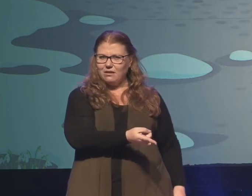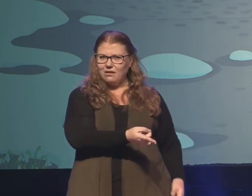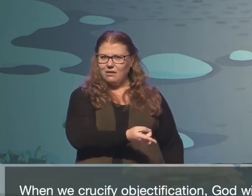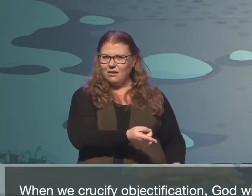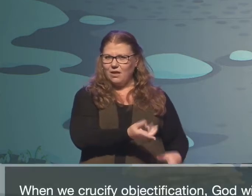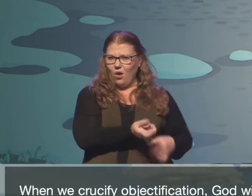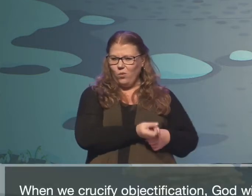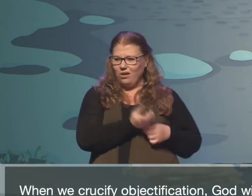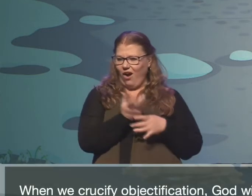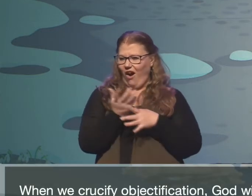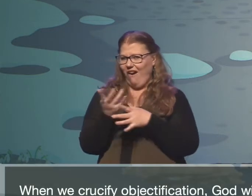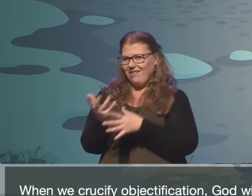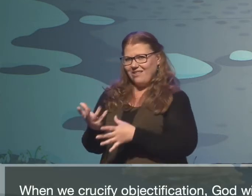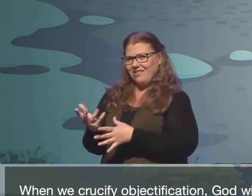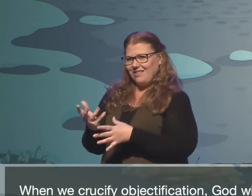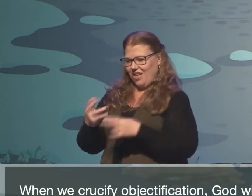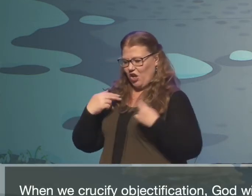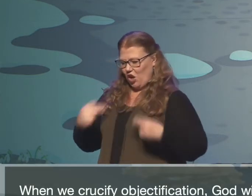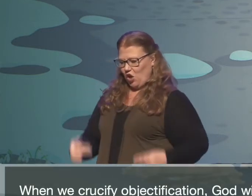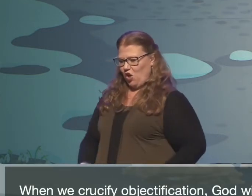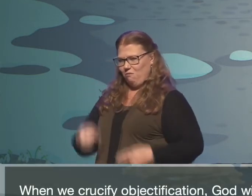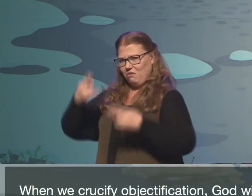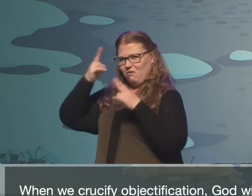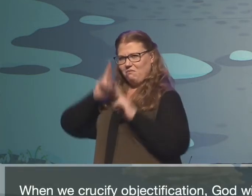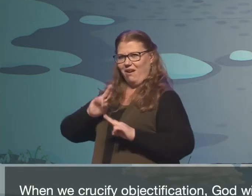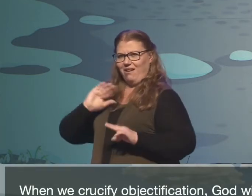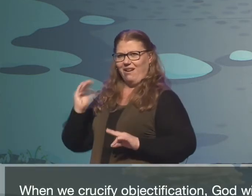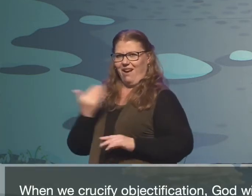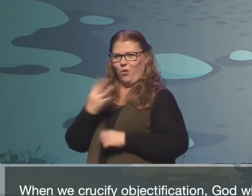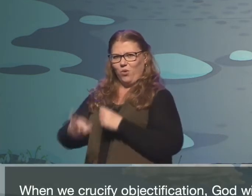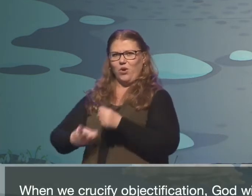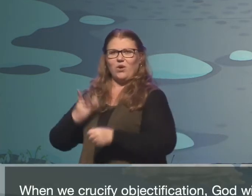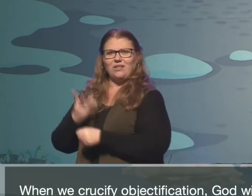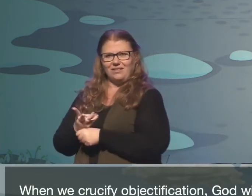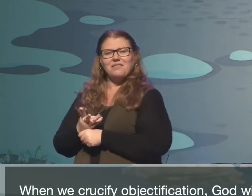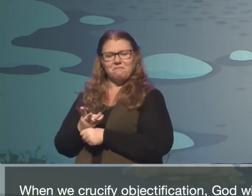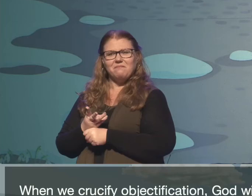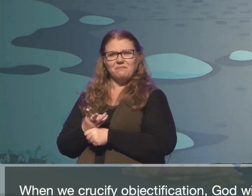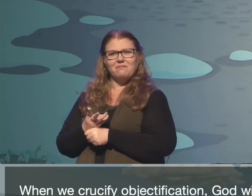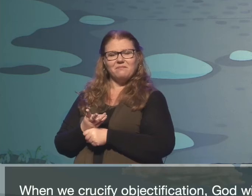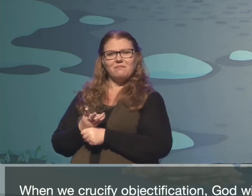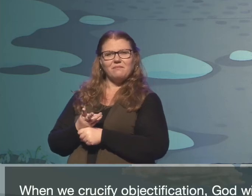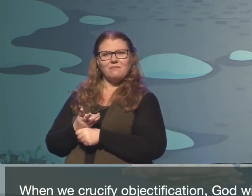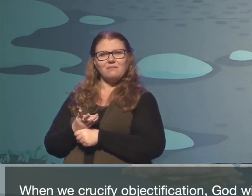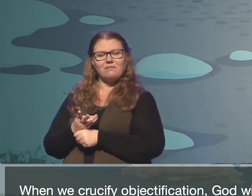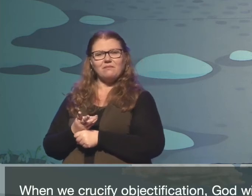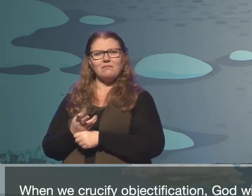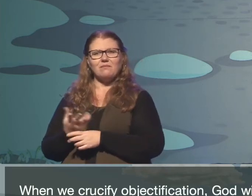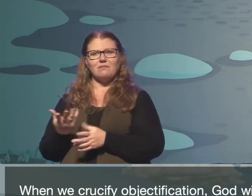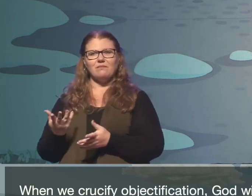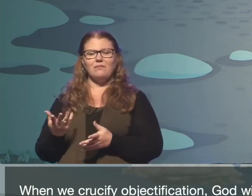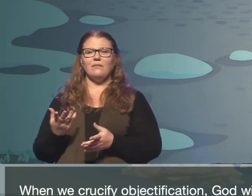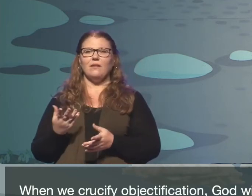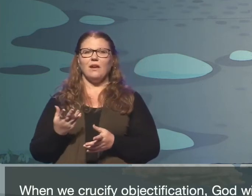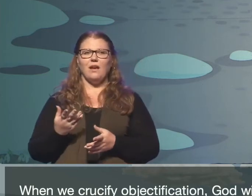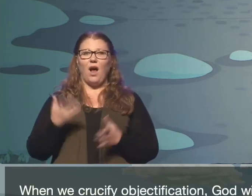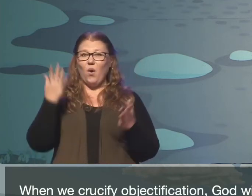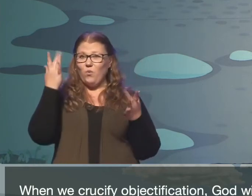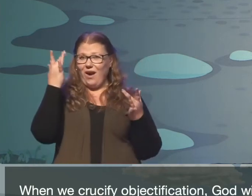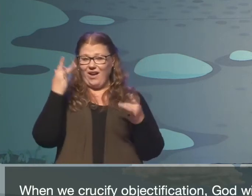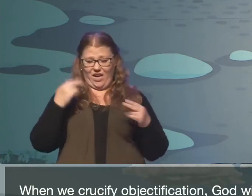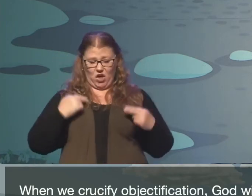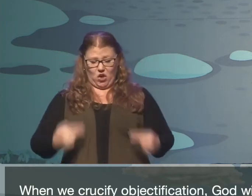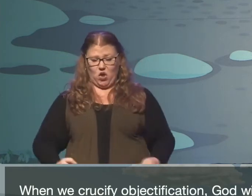walks out is human dignity in our world. That's what walks out of the grave. Because